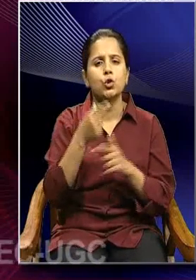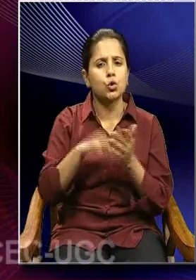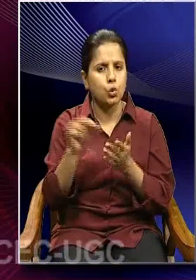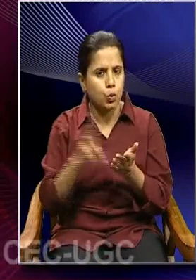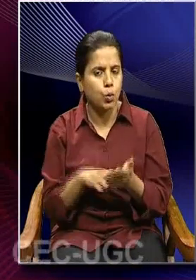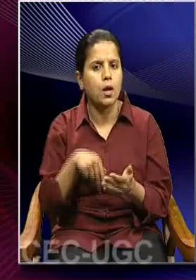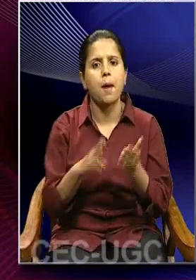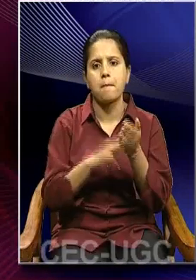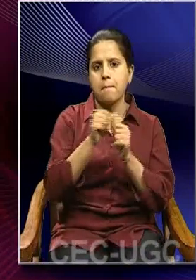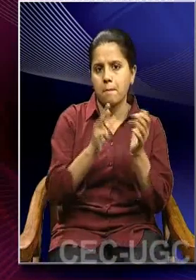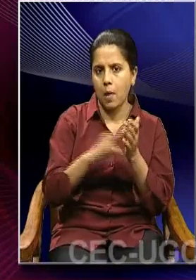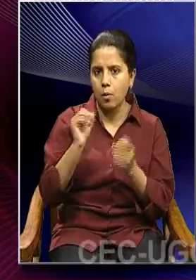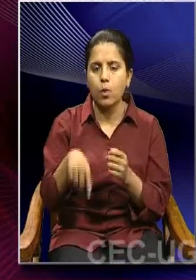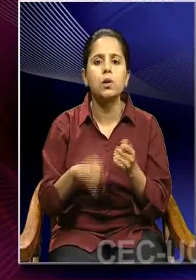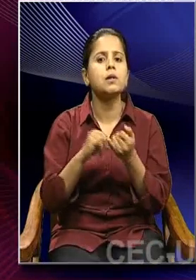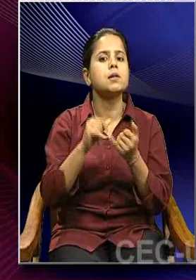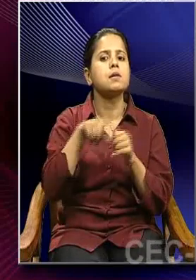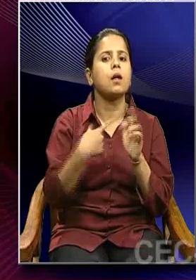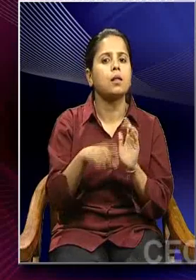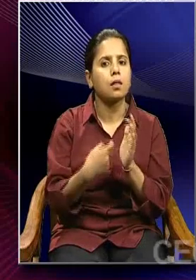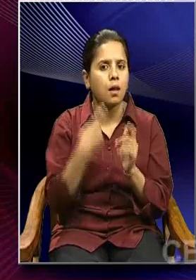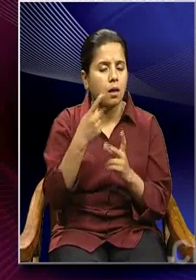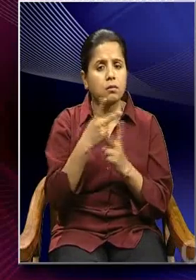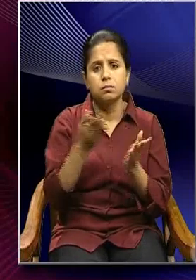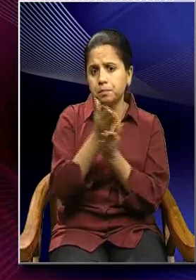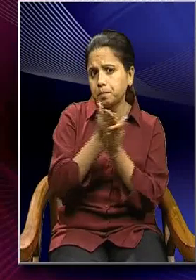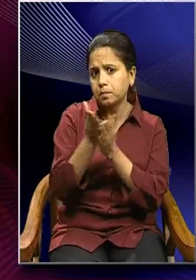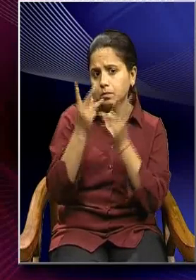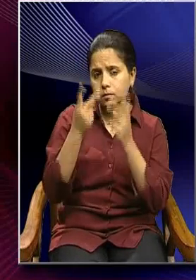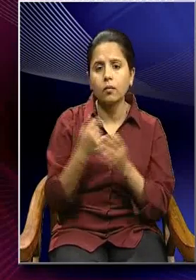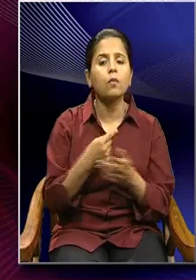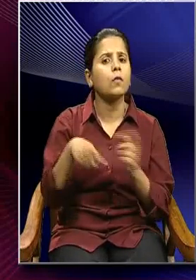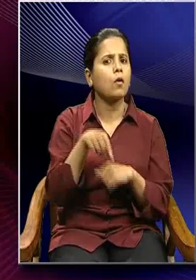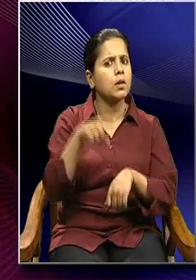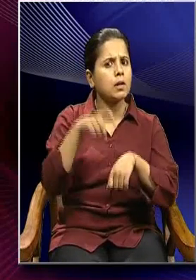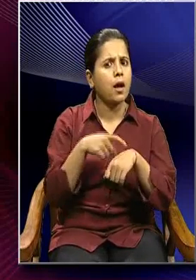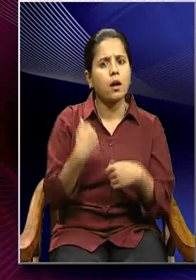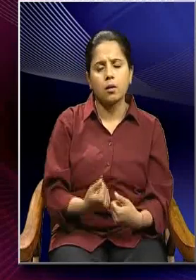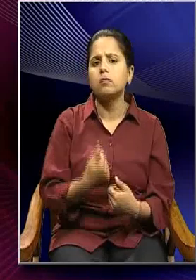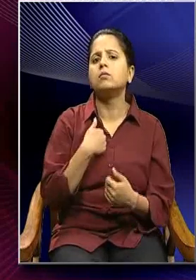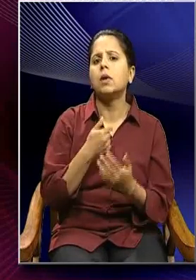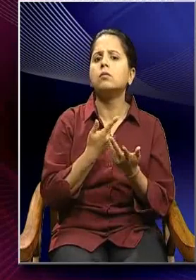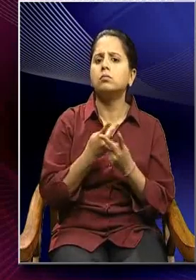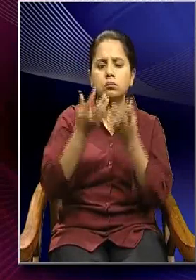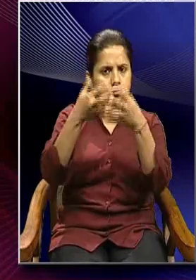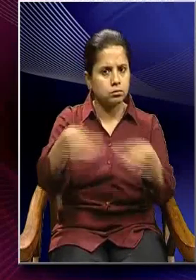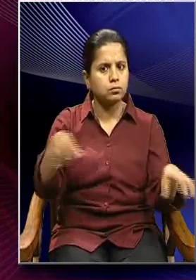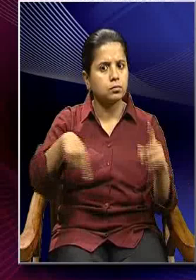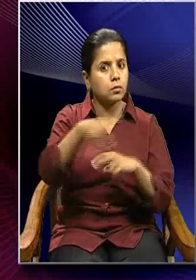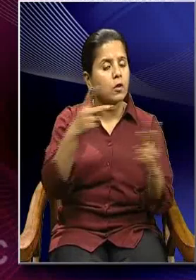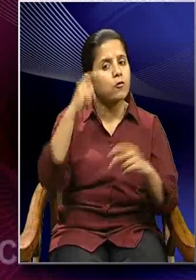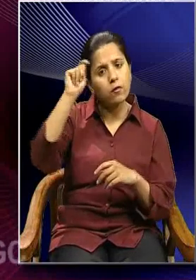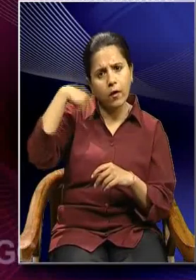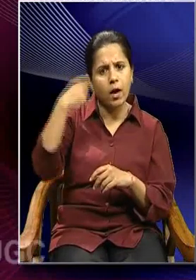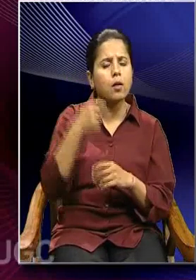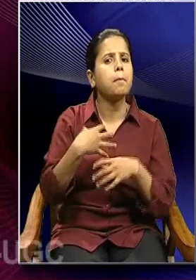Mandi, Mammo, Sardari Begum, Zubaida, etc. And how during the times of partition also we see that some of the films which